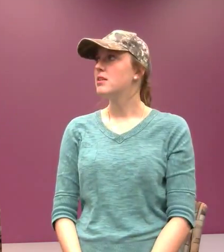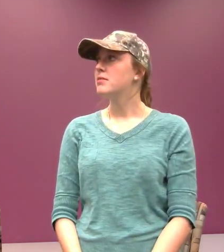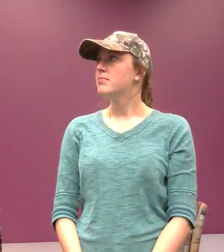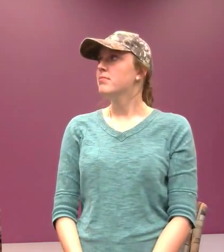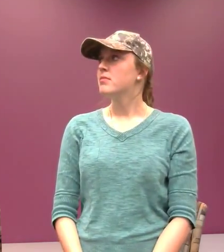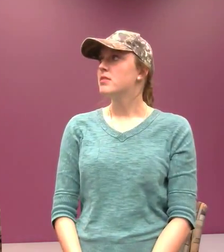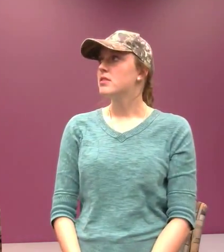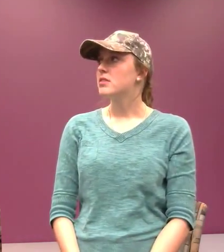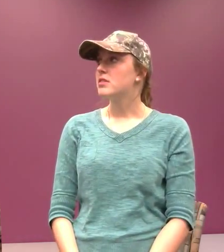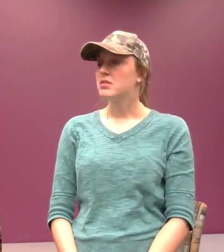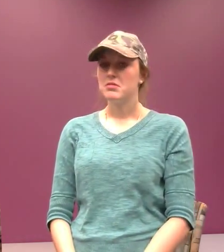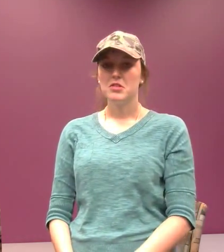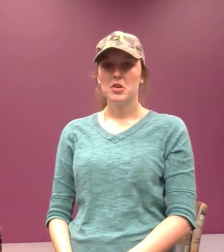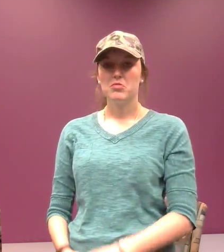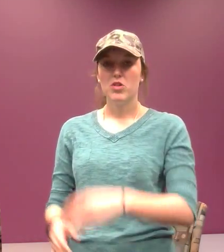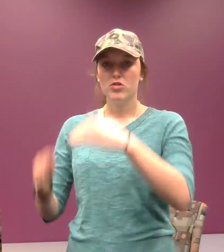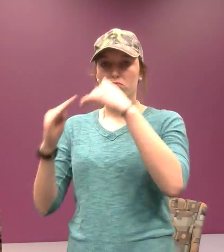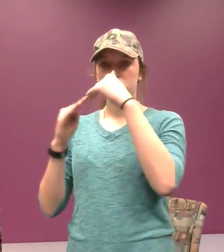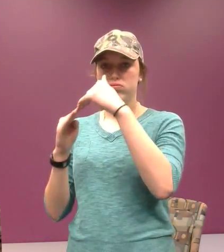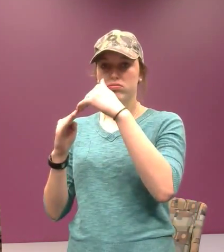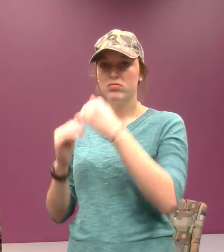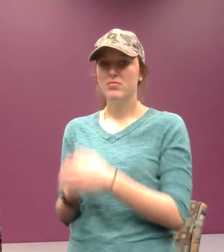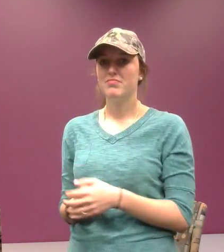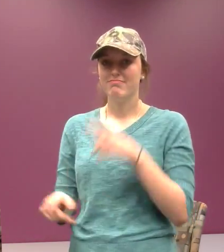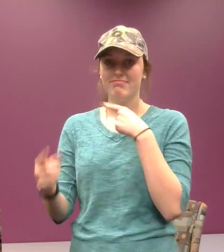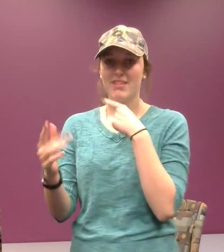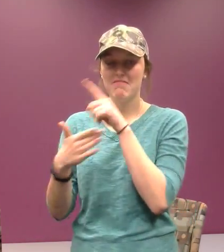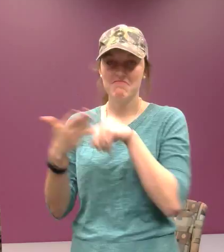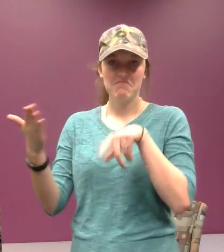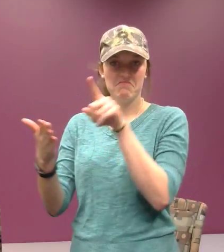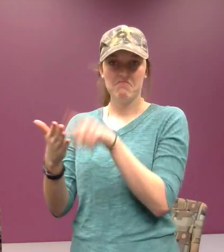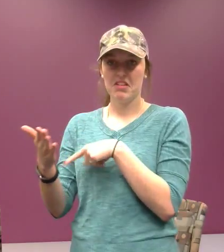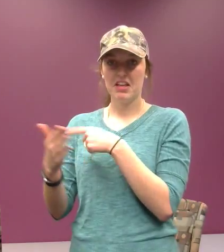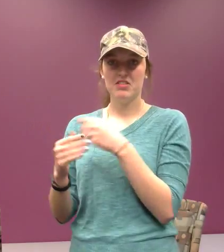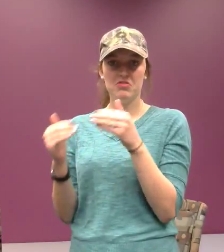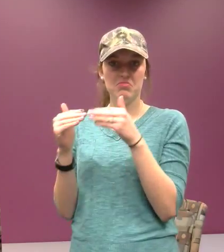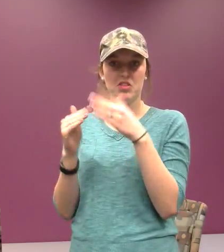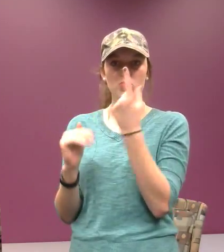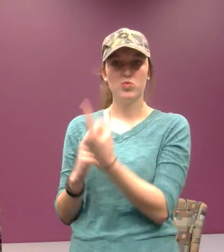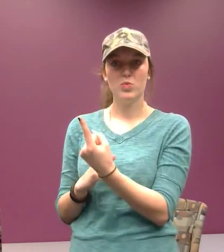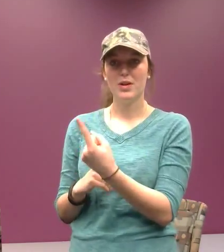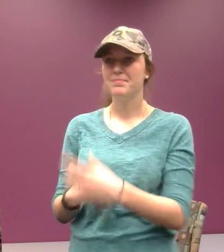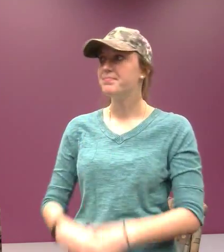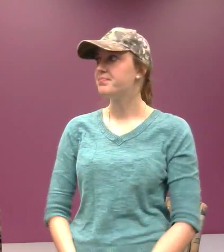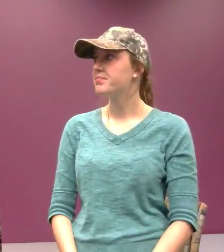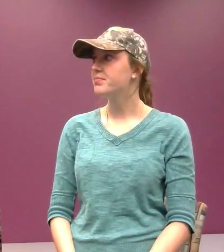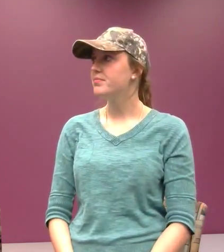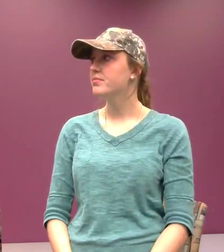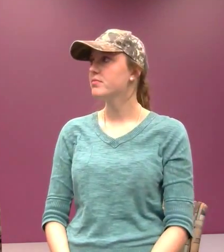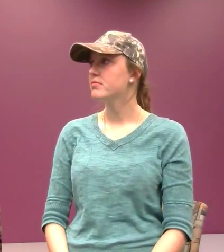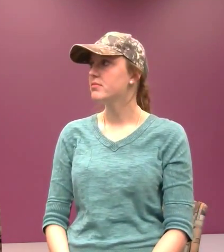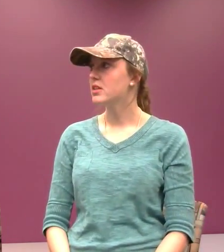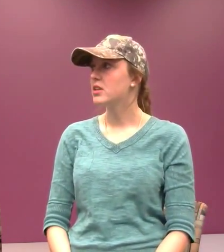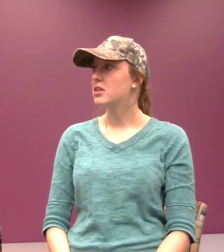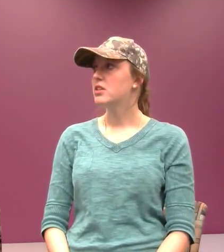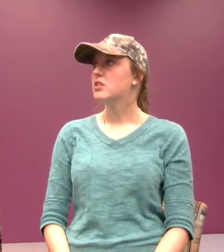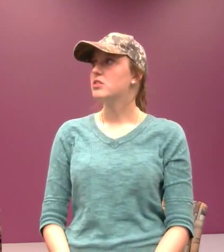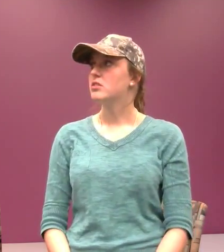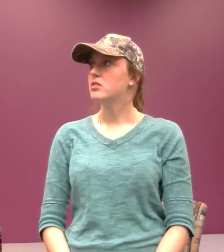of the fraction just becomes 1. And here we have another 2 on top and another 2 on the bottom. And 2